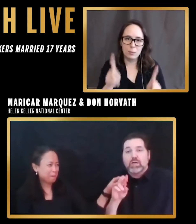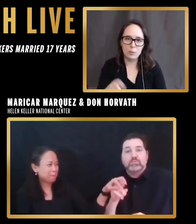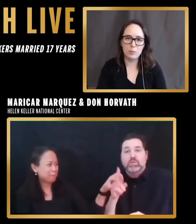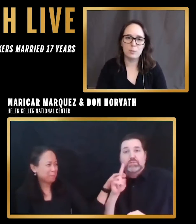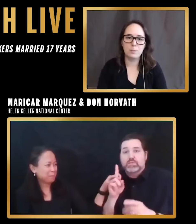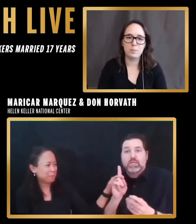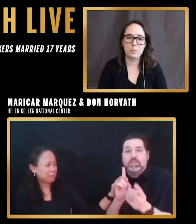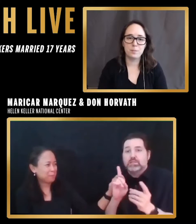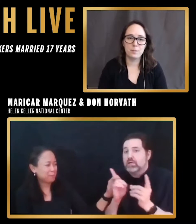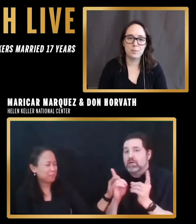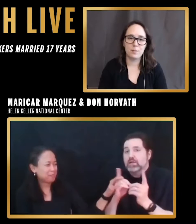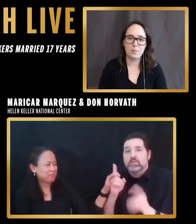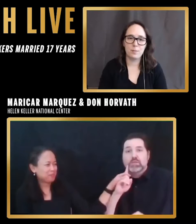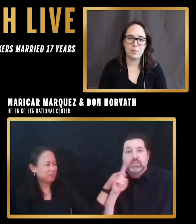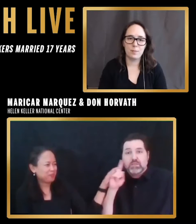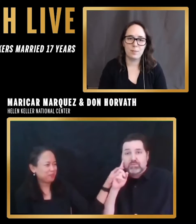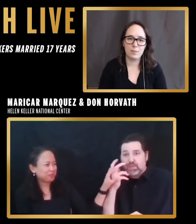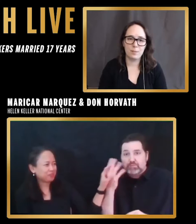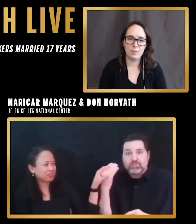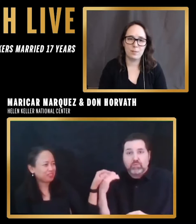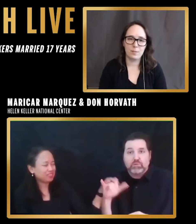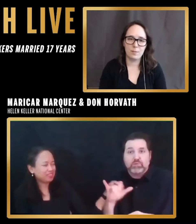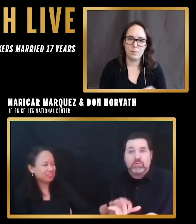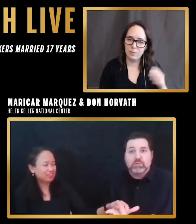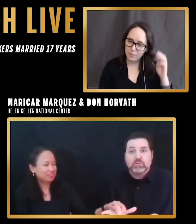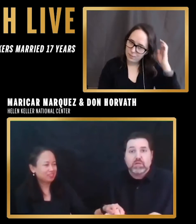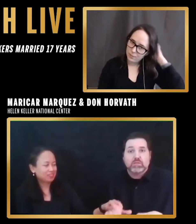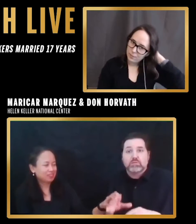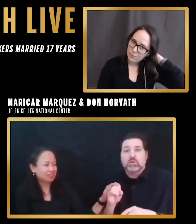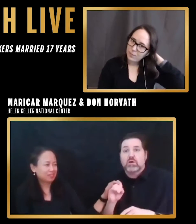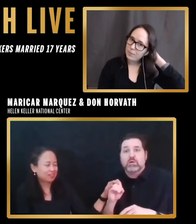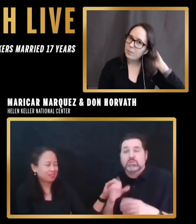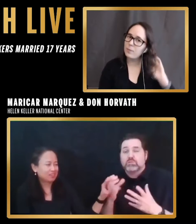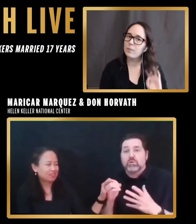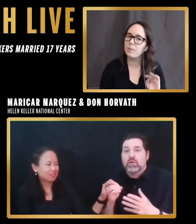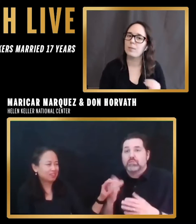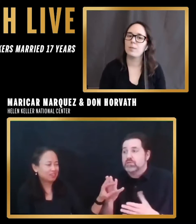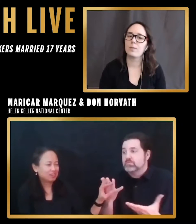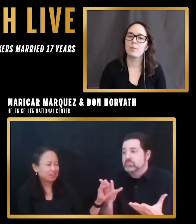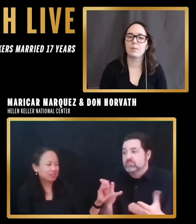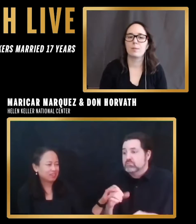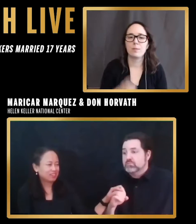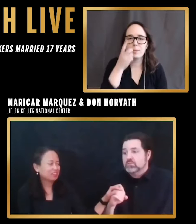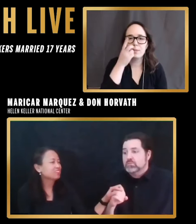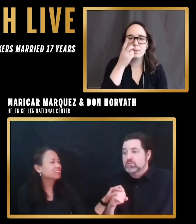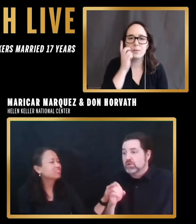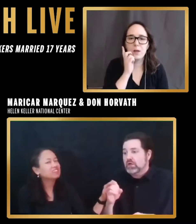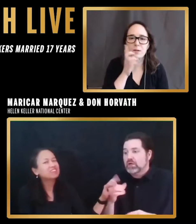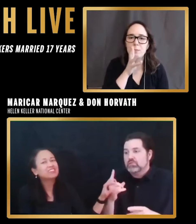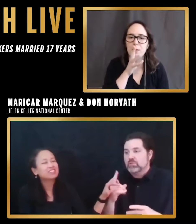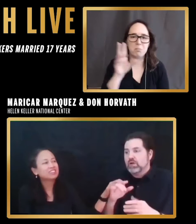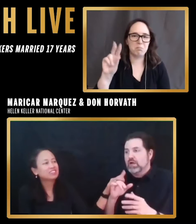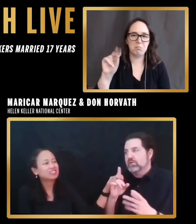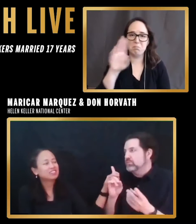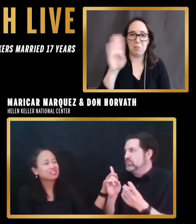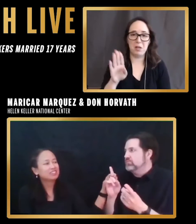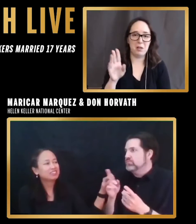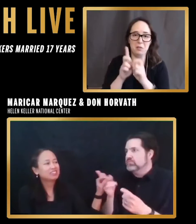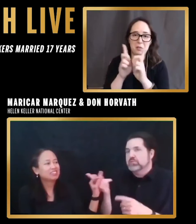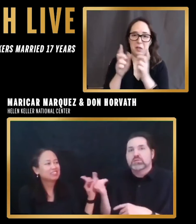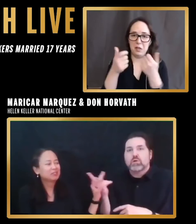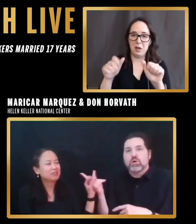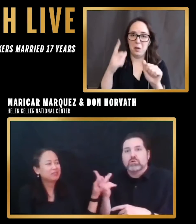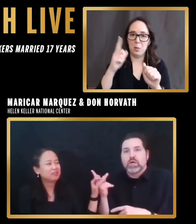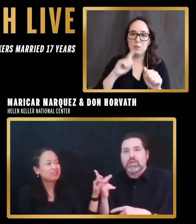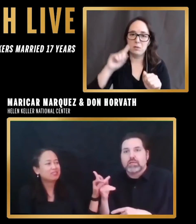No, I have never dated anybody deafblind before that. So, no,